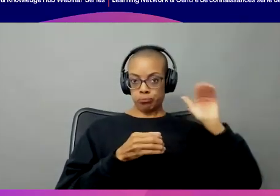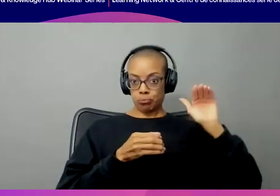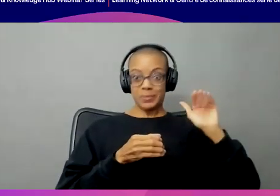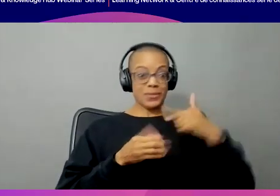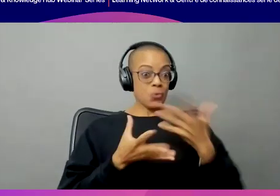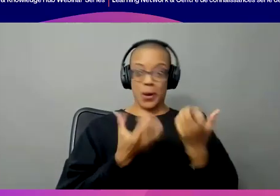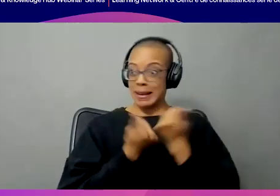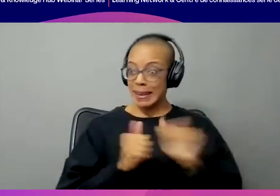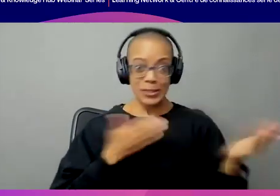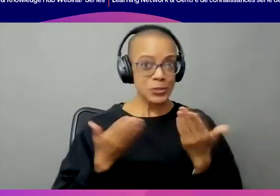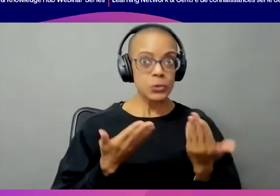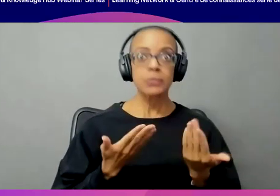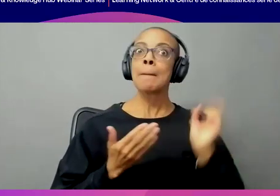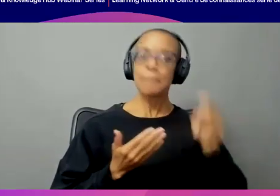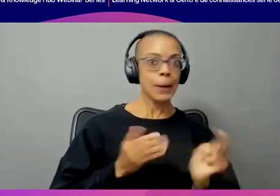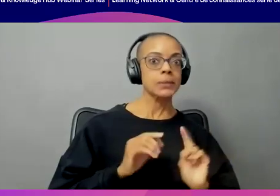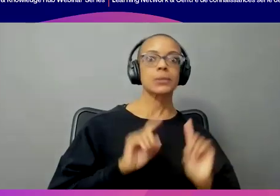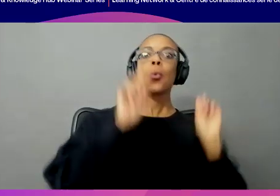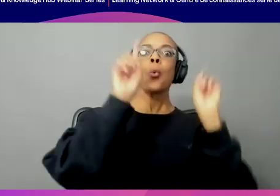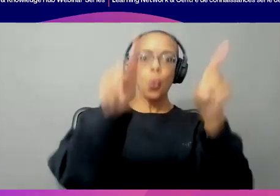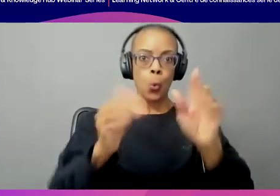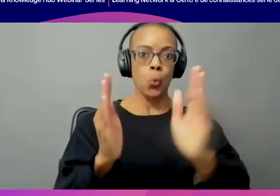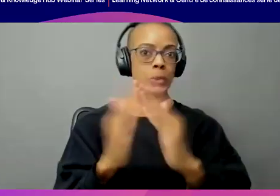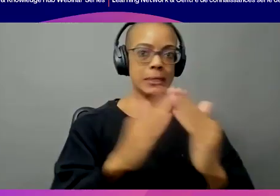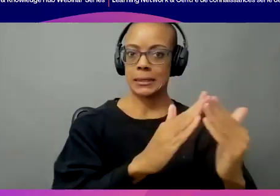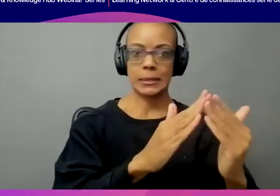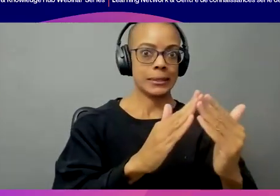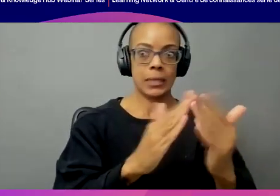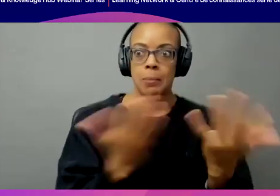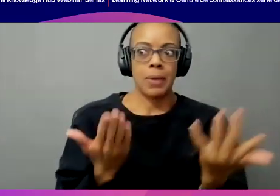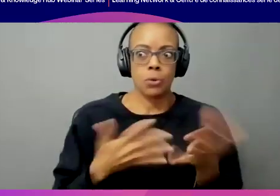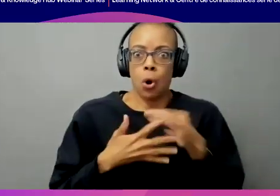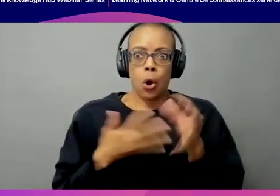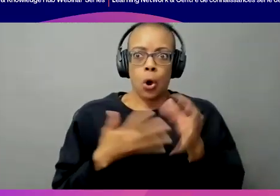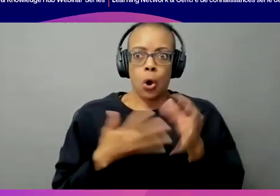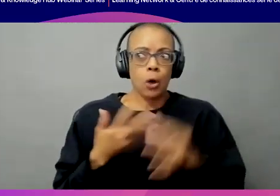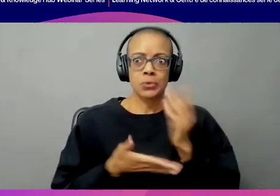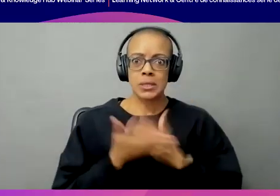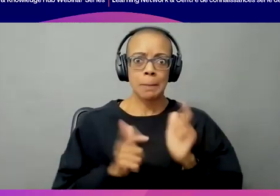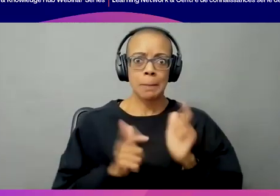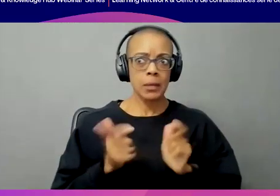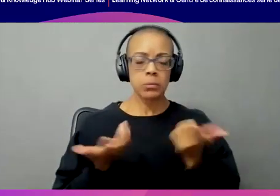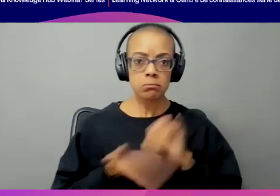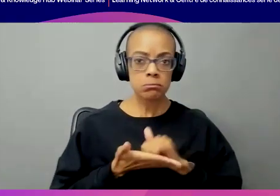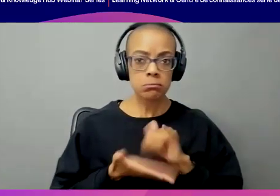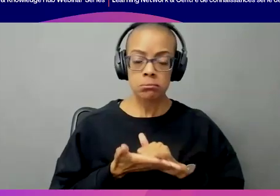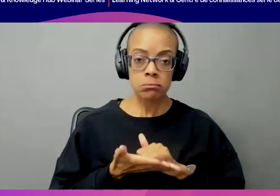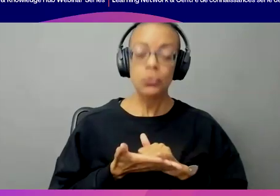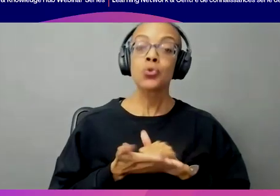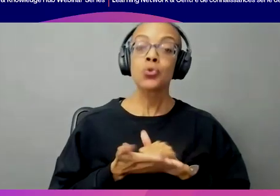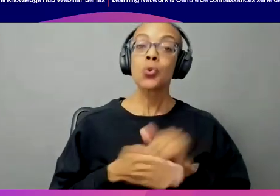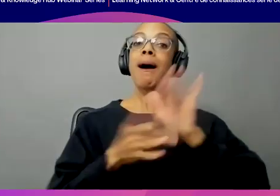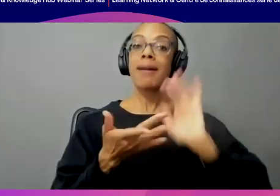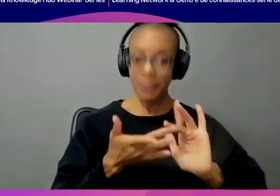into the city. This isn't viable for an awful lot of people for so many reasons. So what the virtual care will do then is